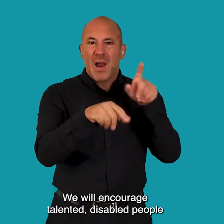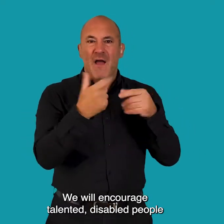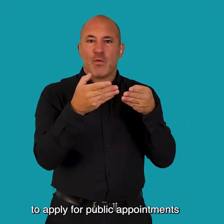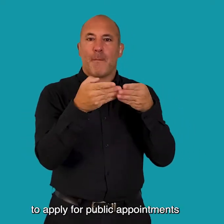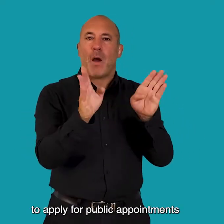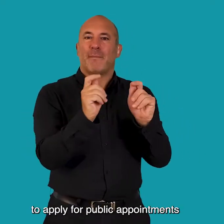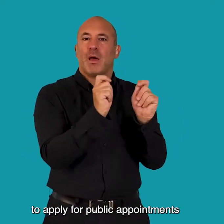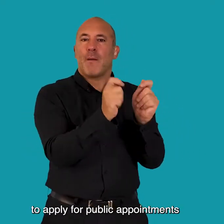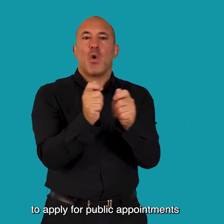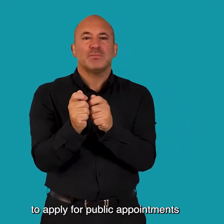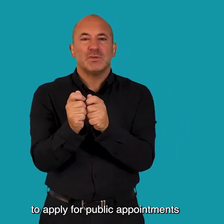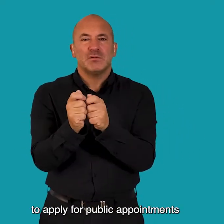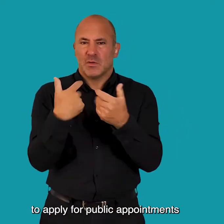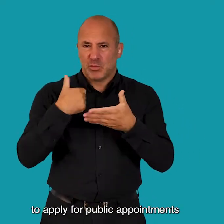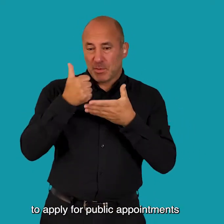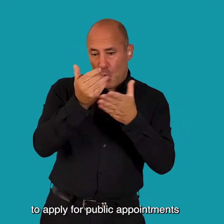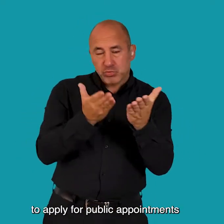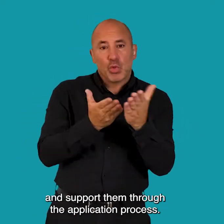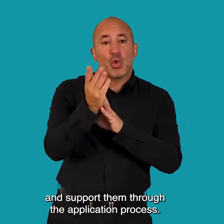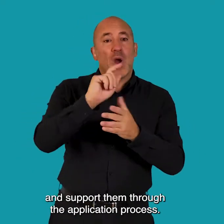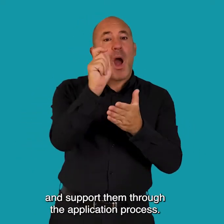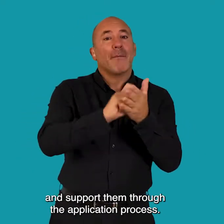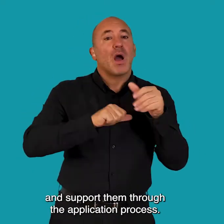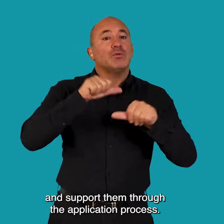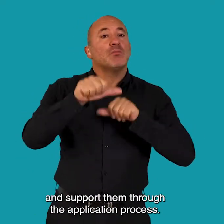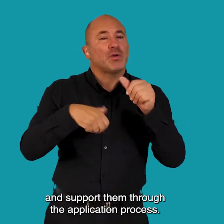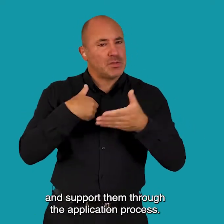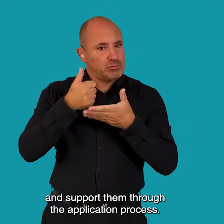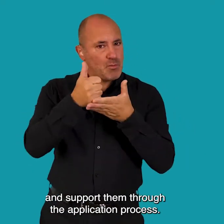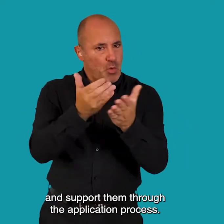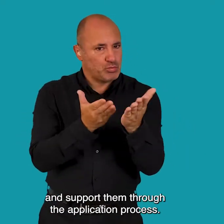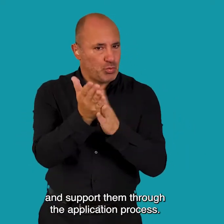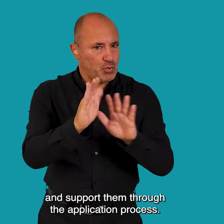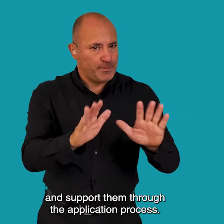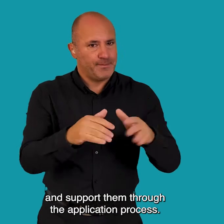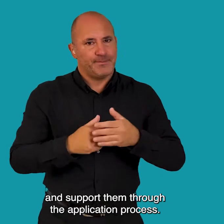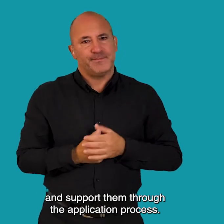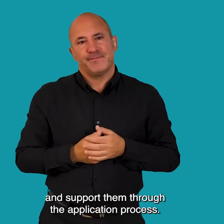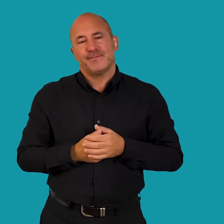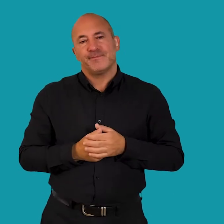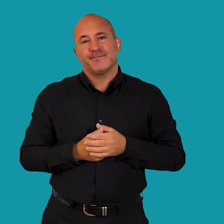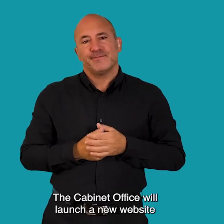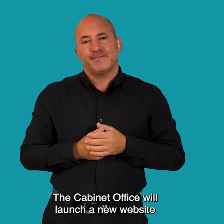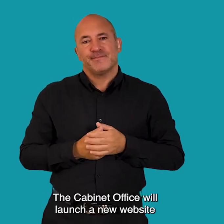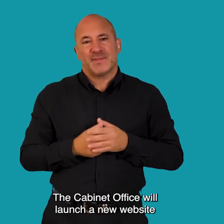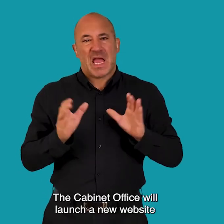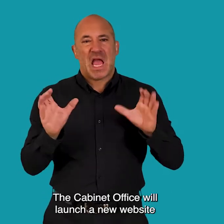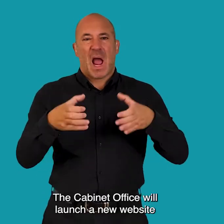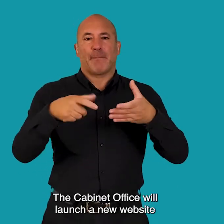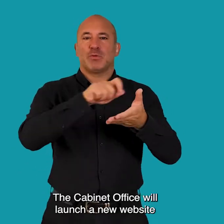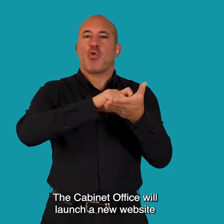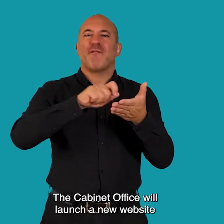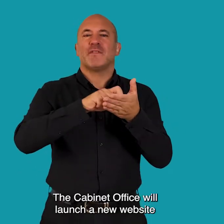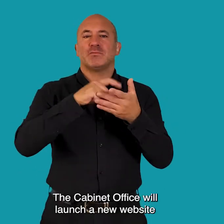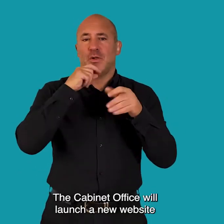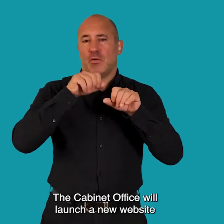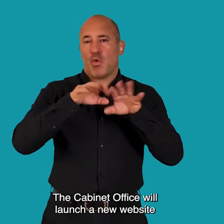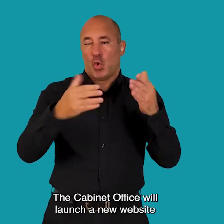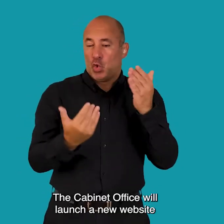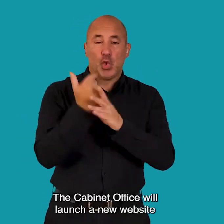to apply for public appointments and support them through the application process. The Cabinet Office will launch a new website